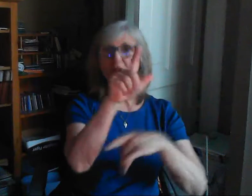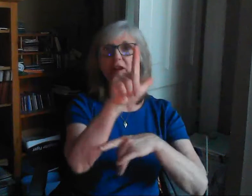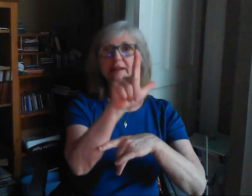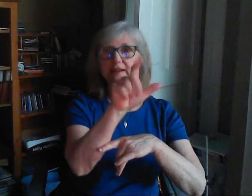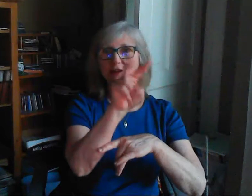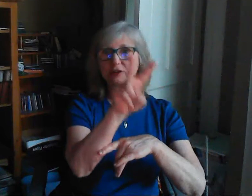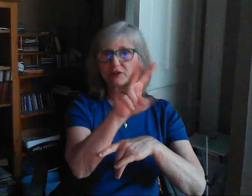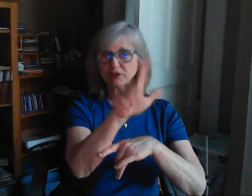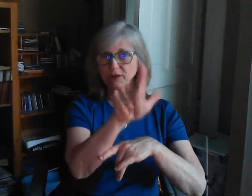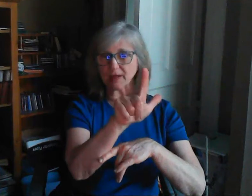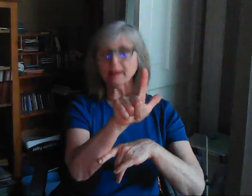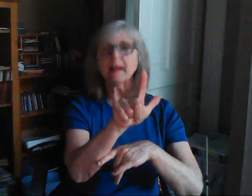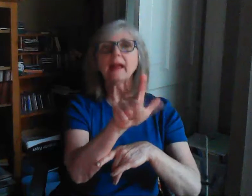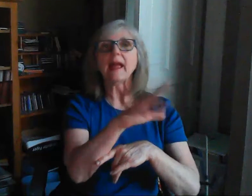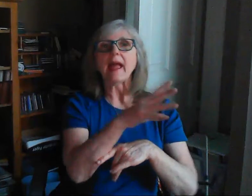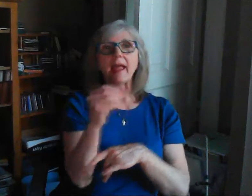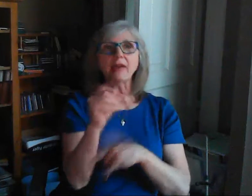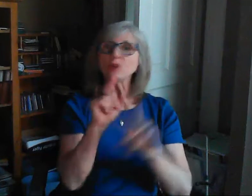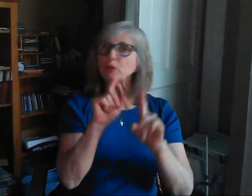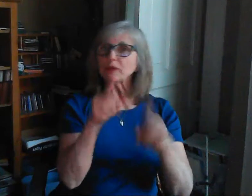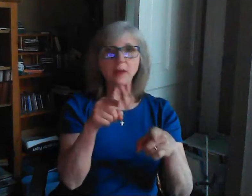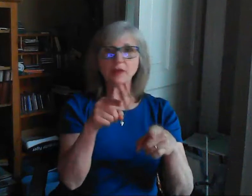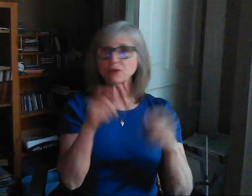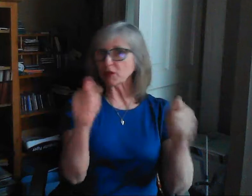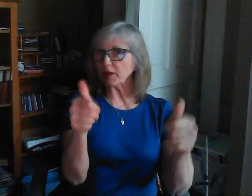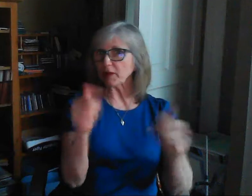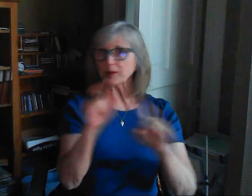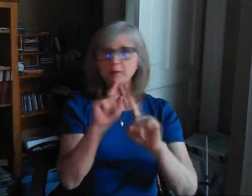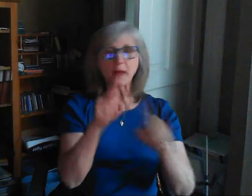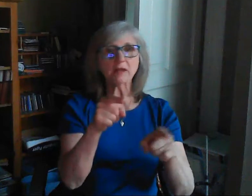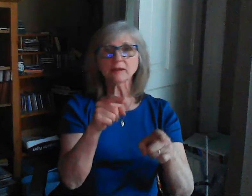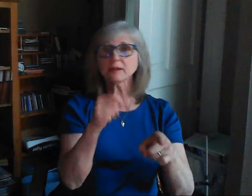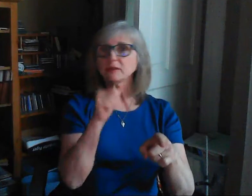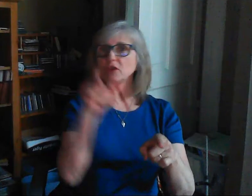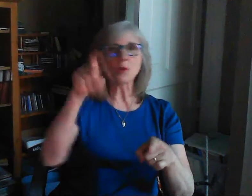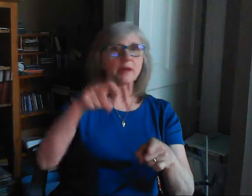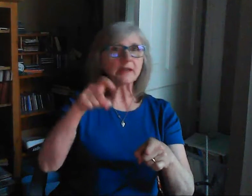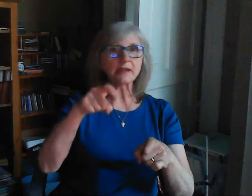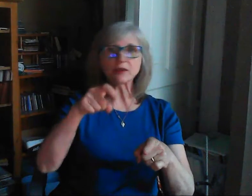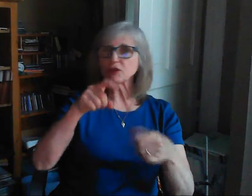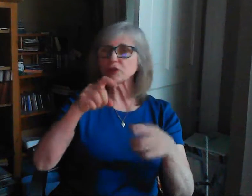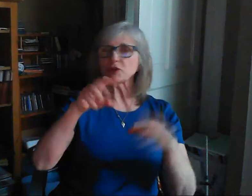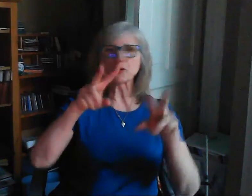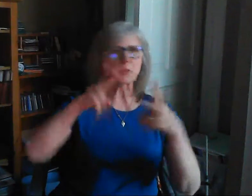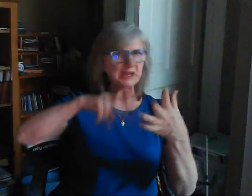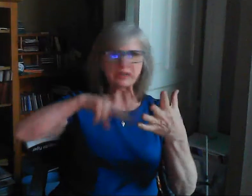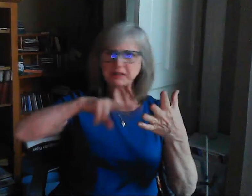on D2L, and you respond to it. Quick response, no need to do readings,